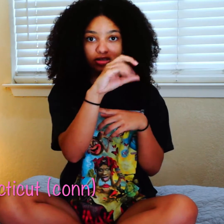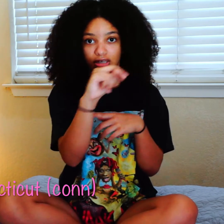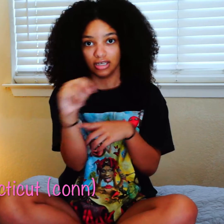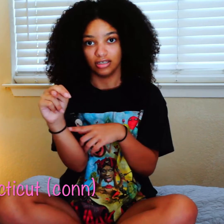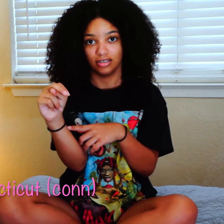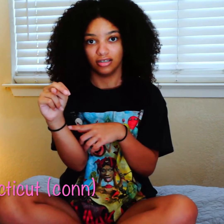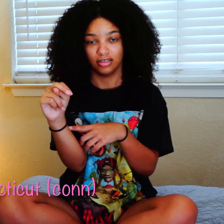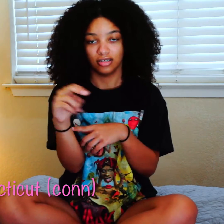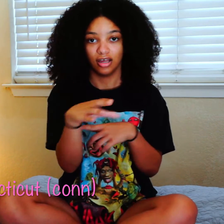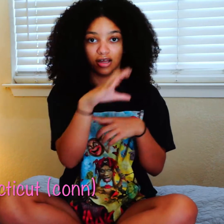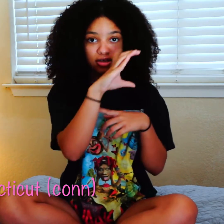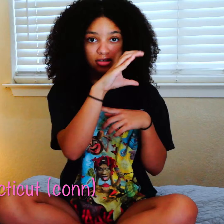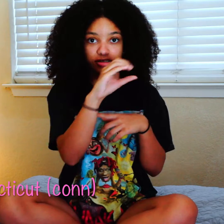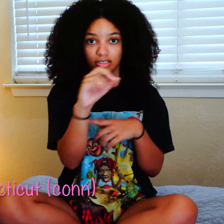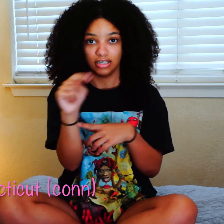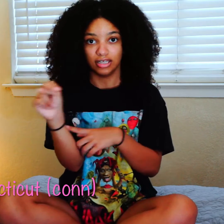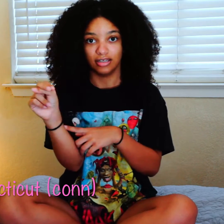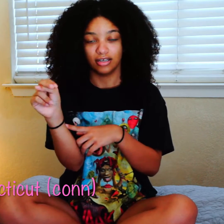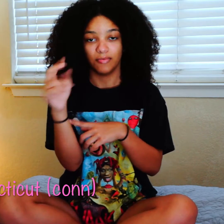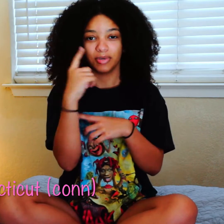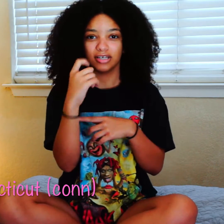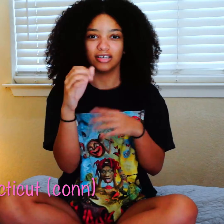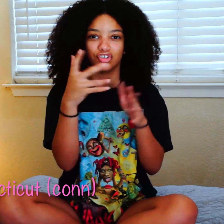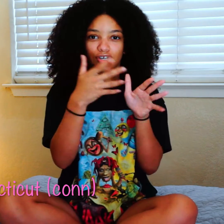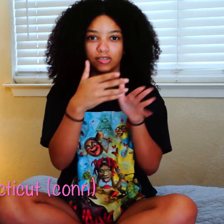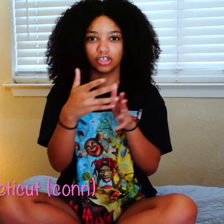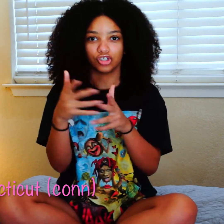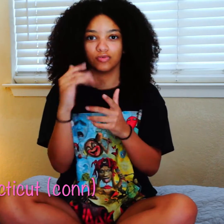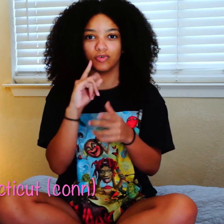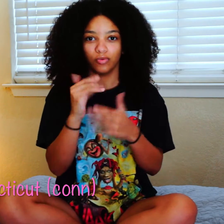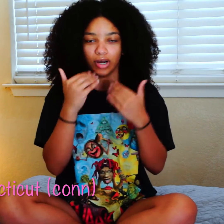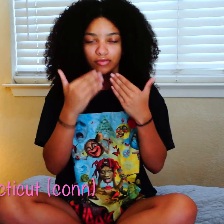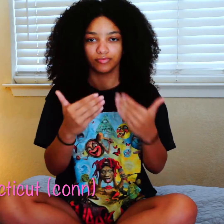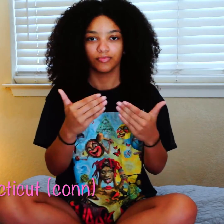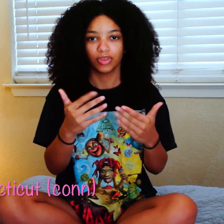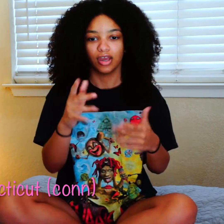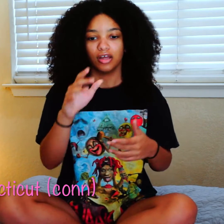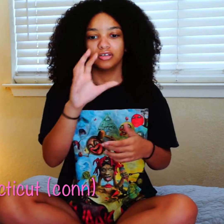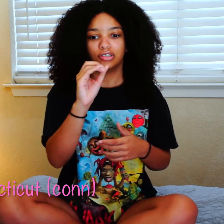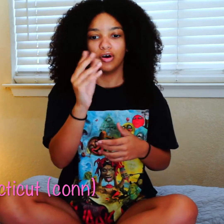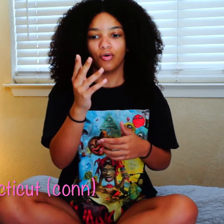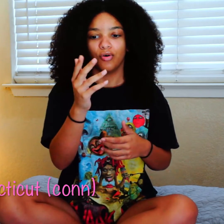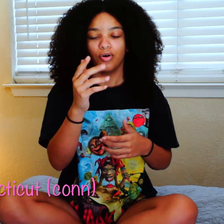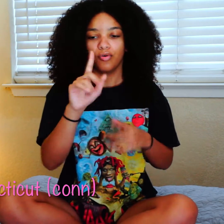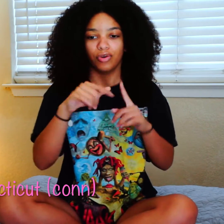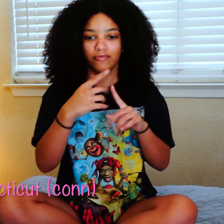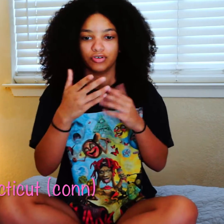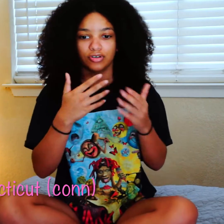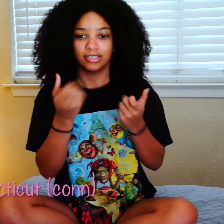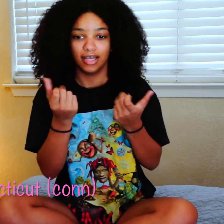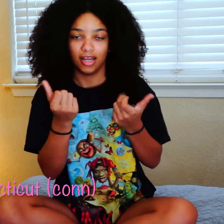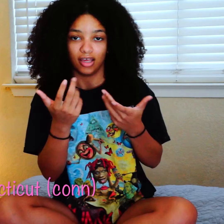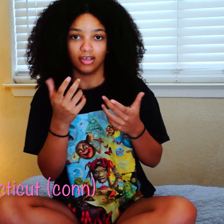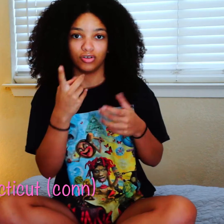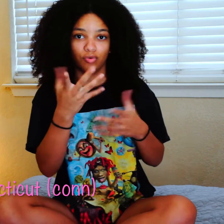C-N. C-N. Because it transitions really well. So whenever you're signing, you